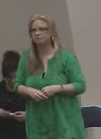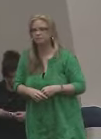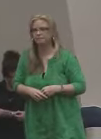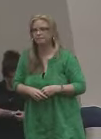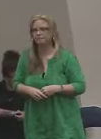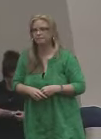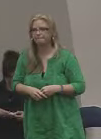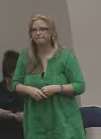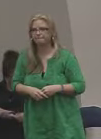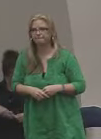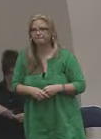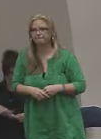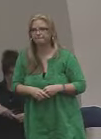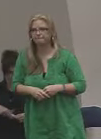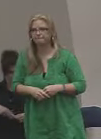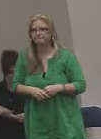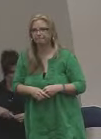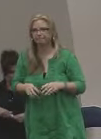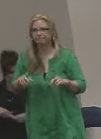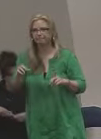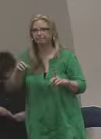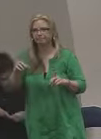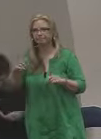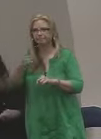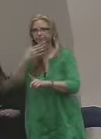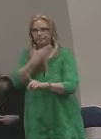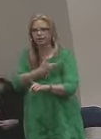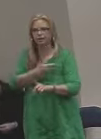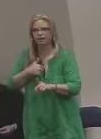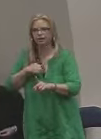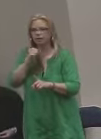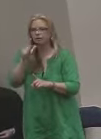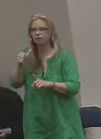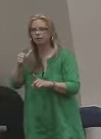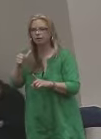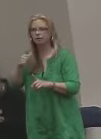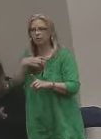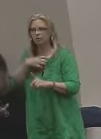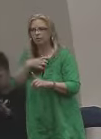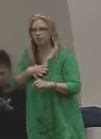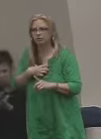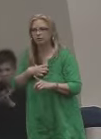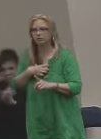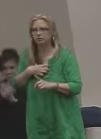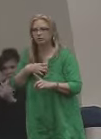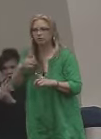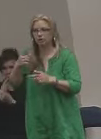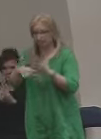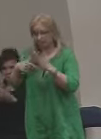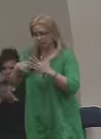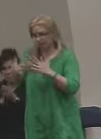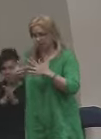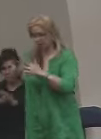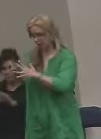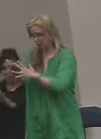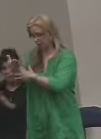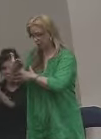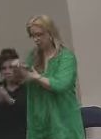Thank you. I don't wish what I went through on anybody